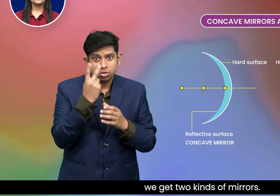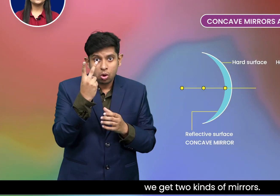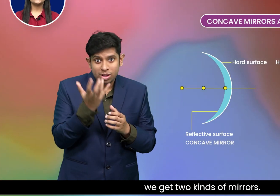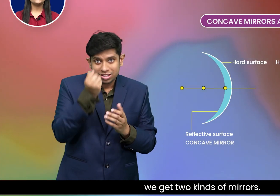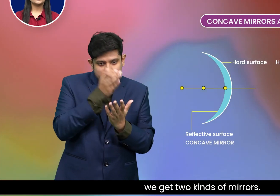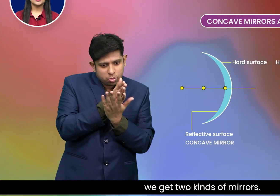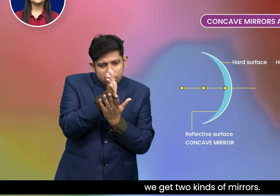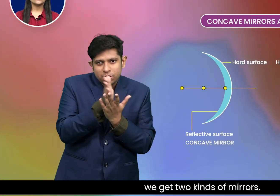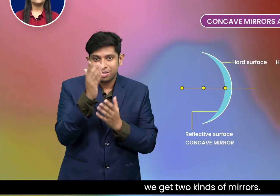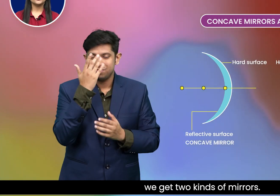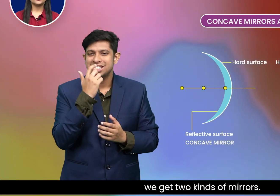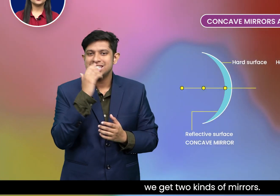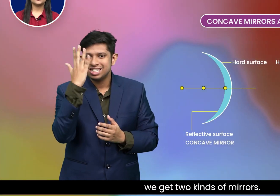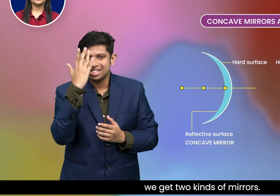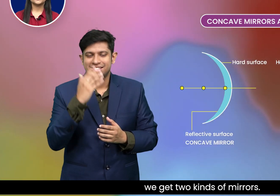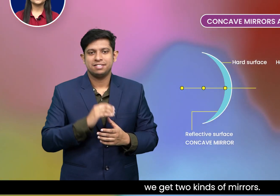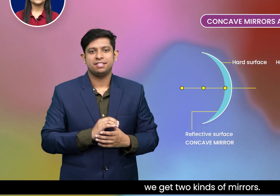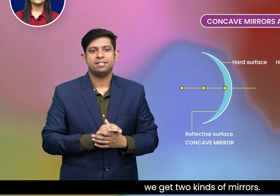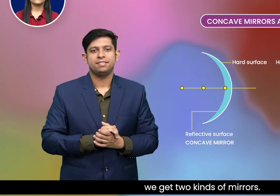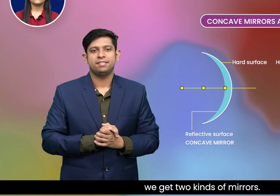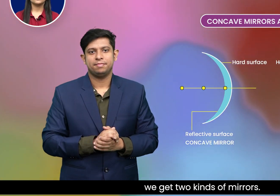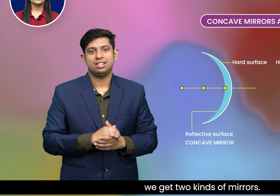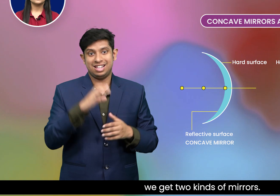we get two kinds of mirrors.